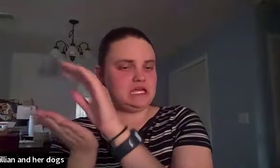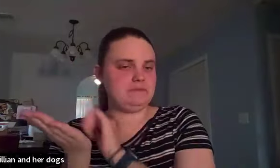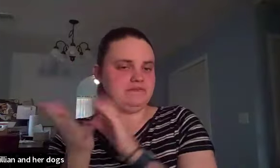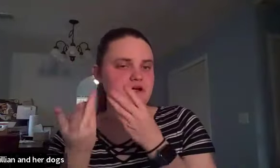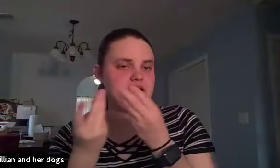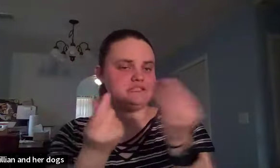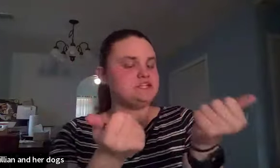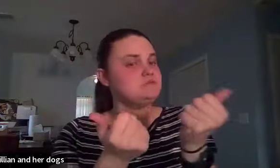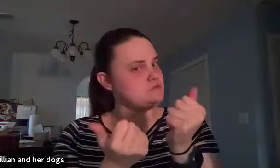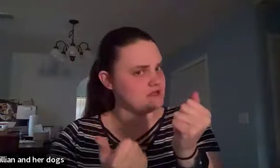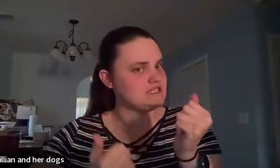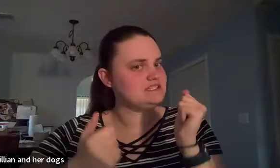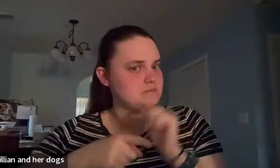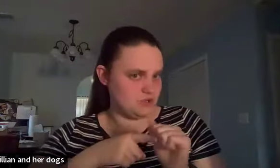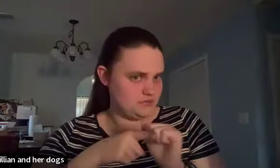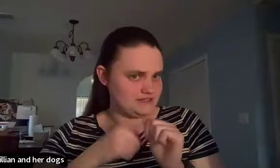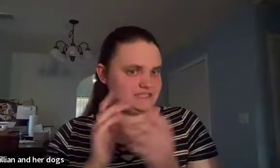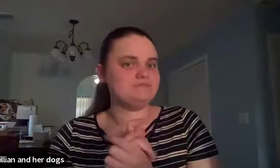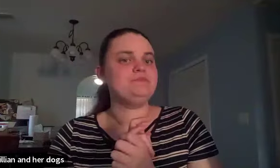it can be it's very smooth process the more you practice.